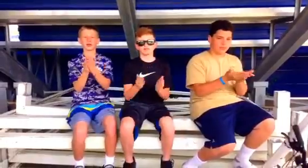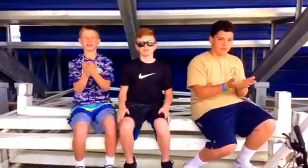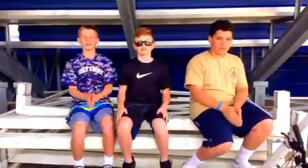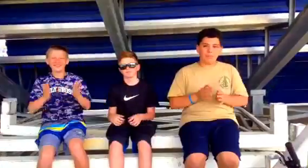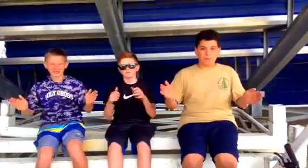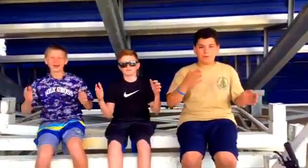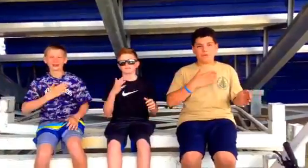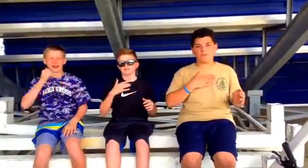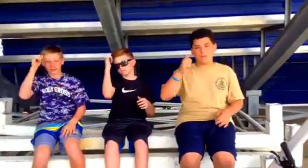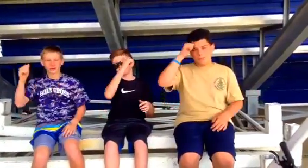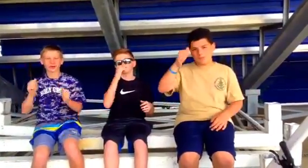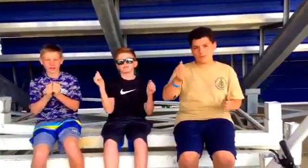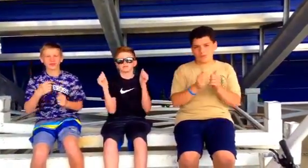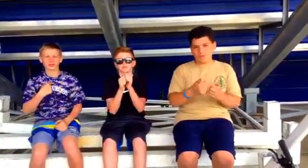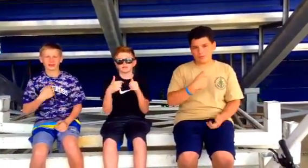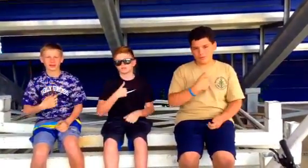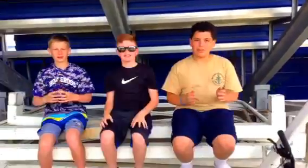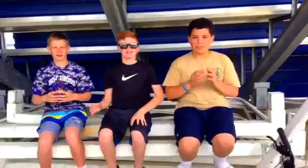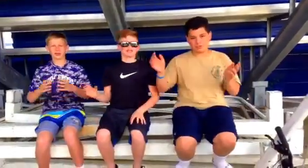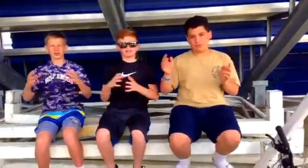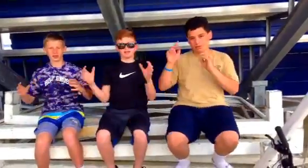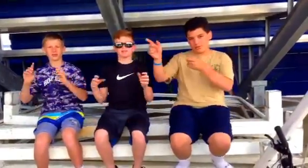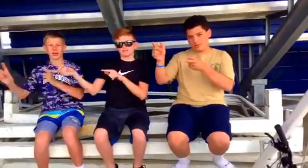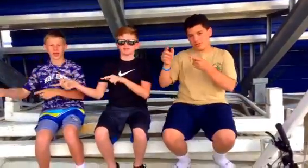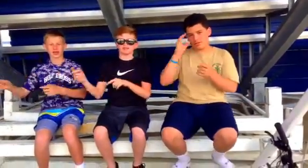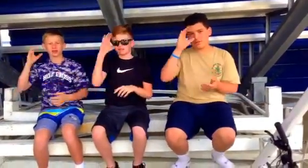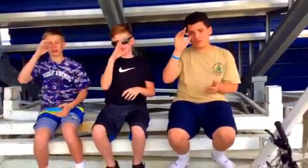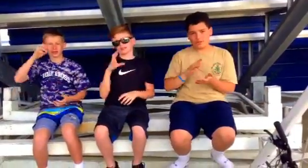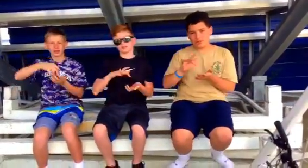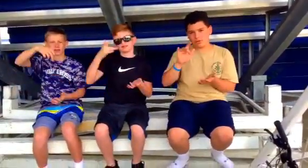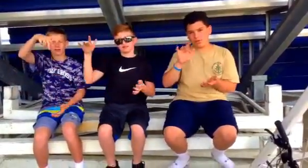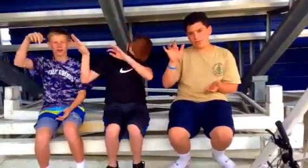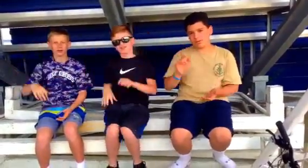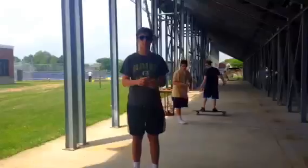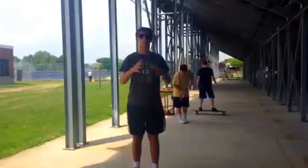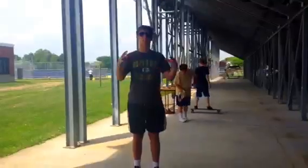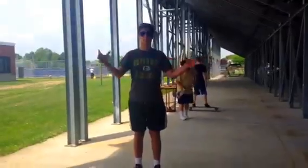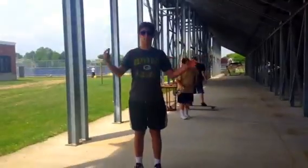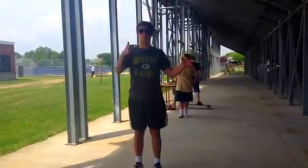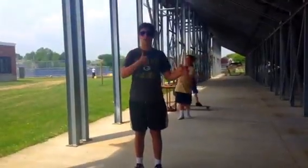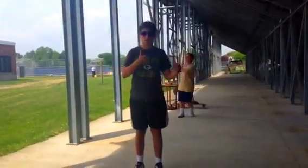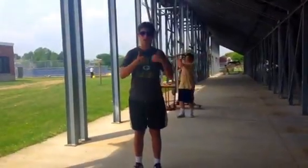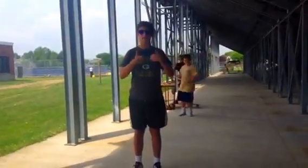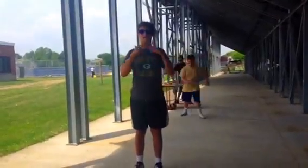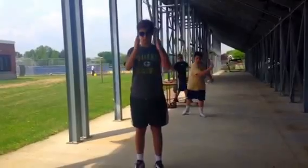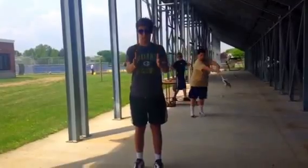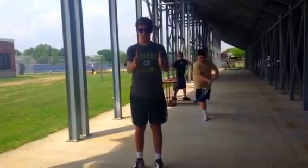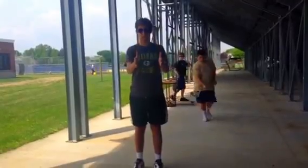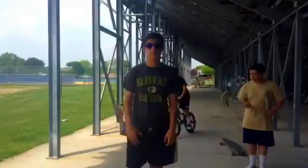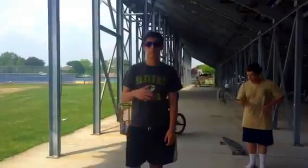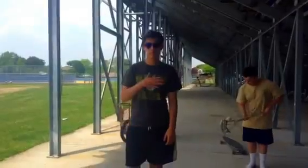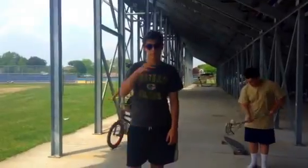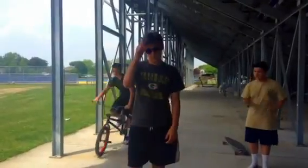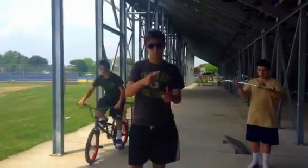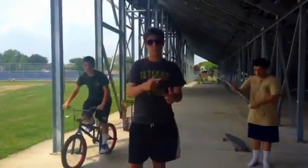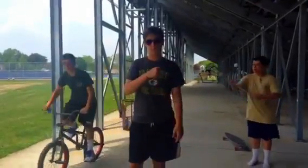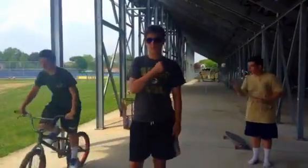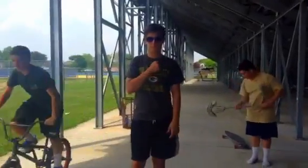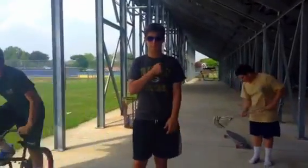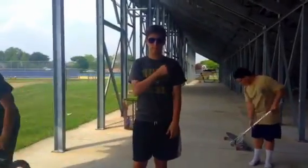stories. Most of my boys are with me, some are still out seeking glory, and some I had to leave behind. My brother, I'm still